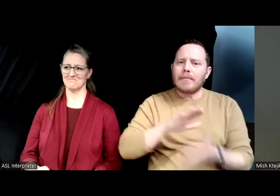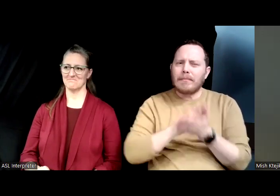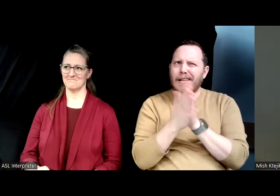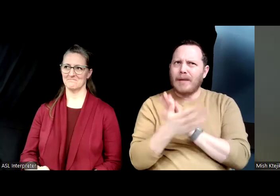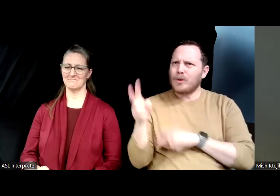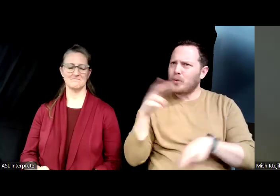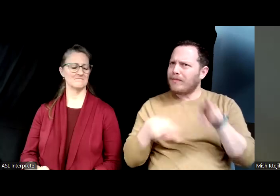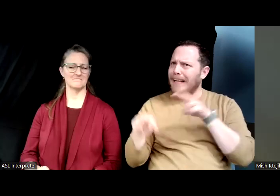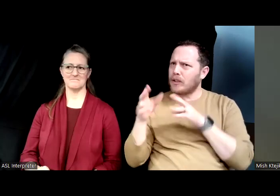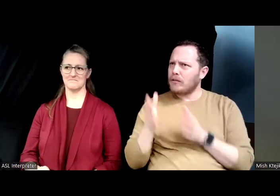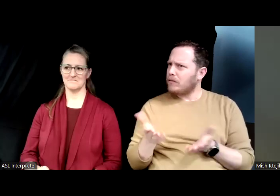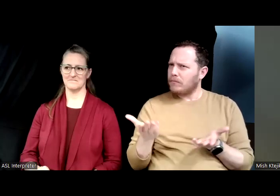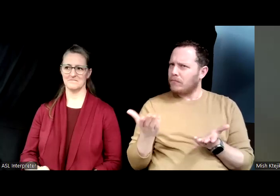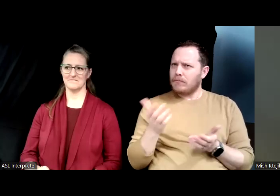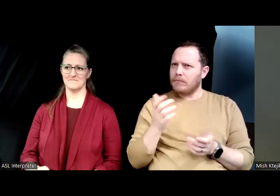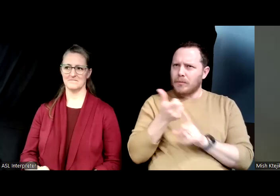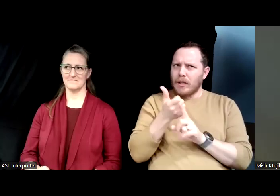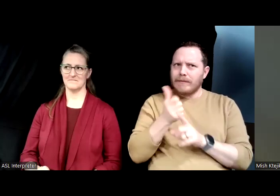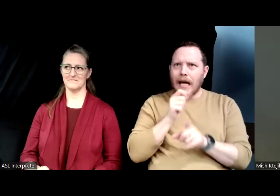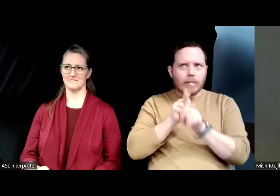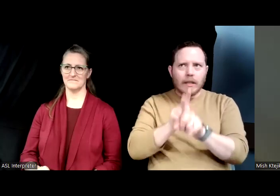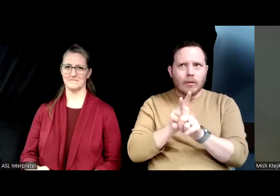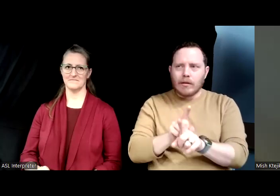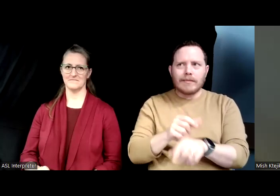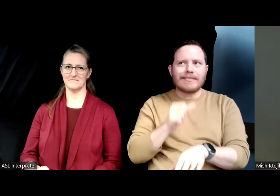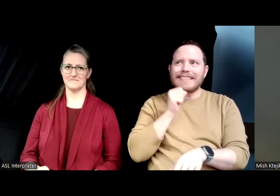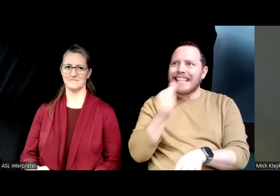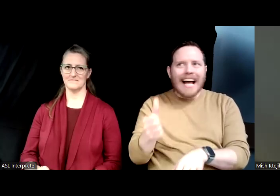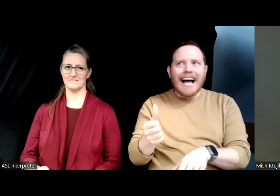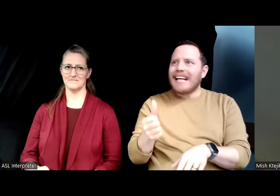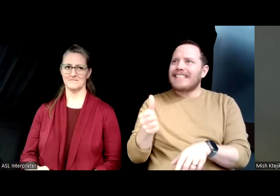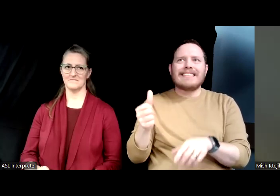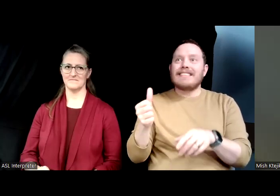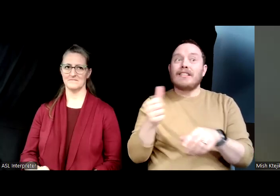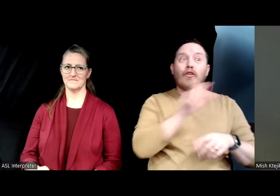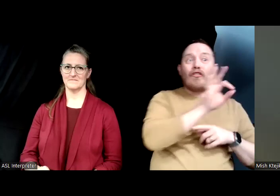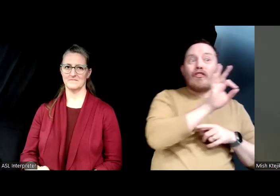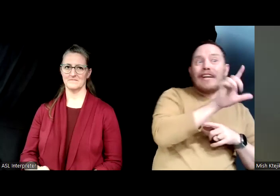they don't want to leave that. So do they have to then become supervisors and obtain the